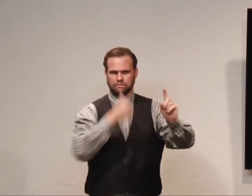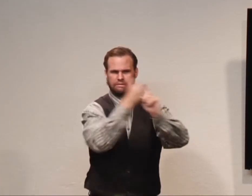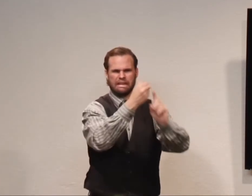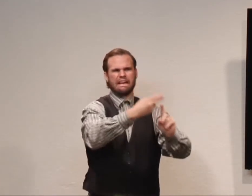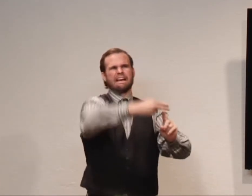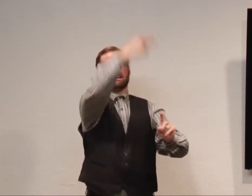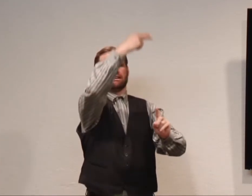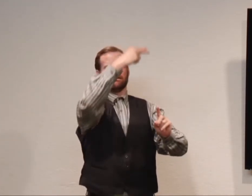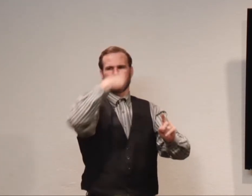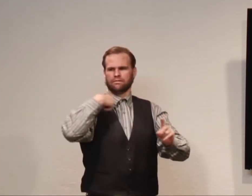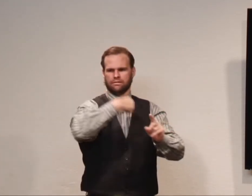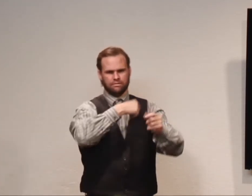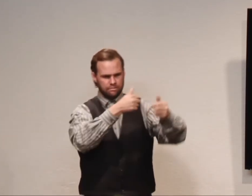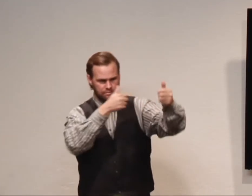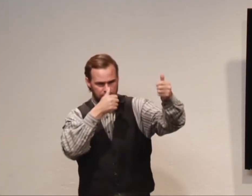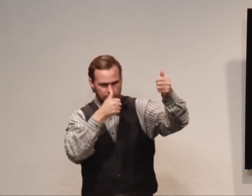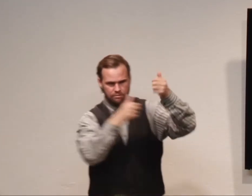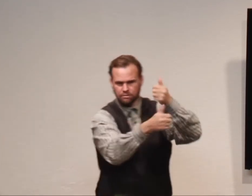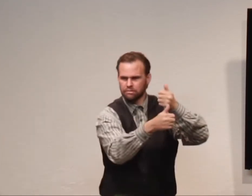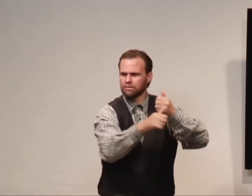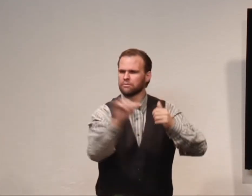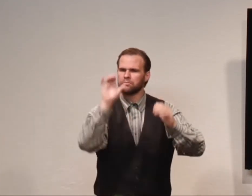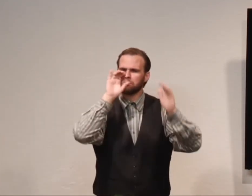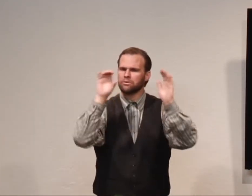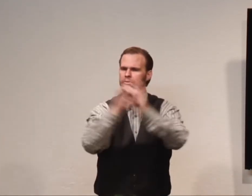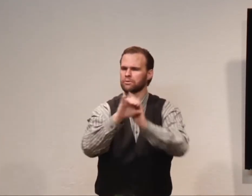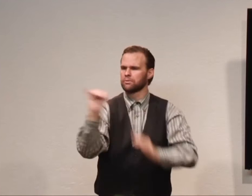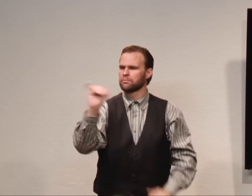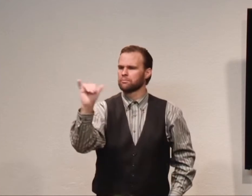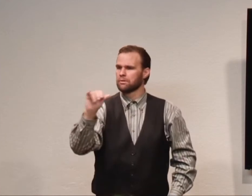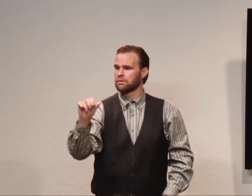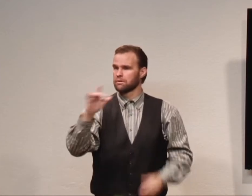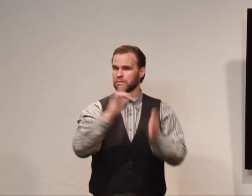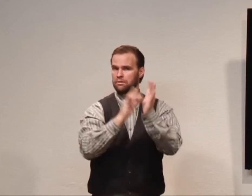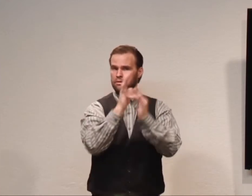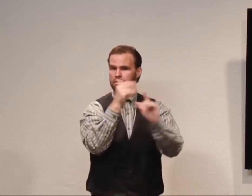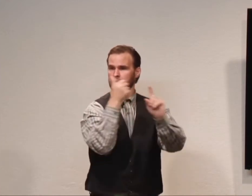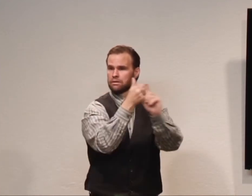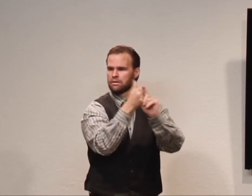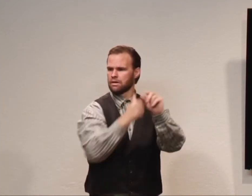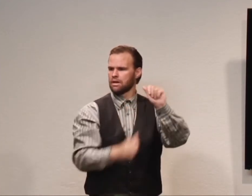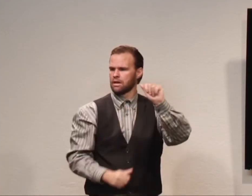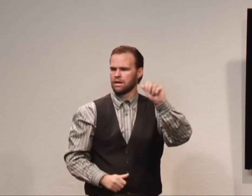to, we are under Christ's kingship.